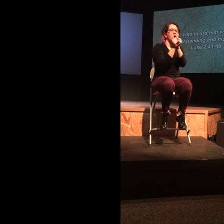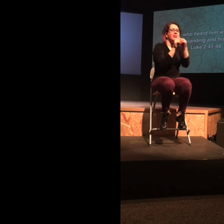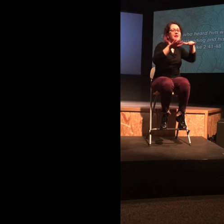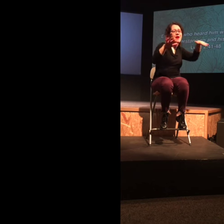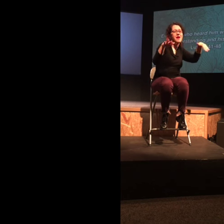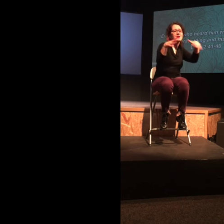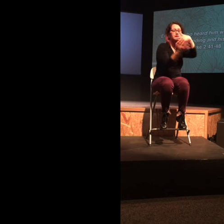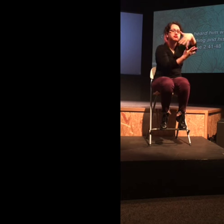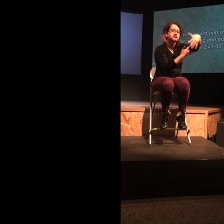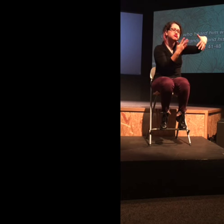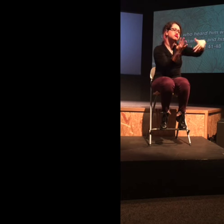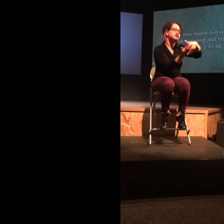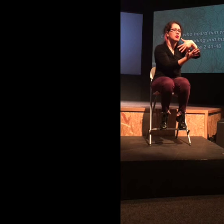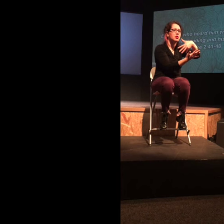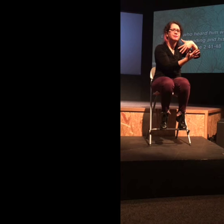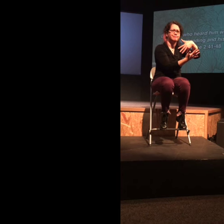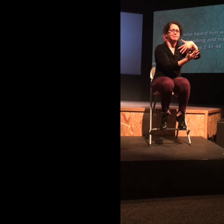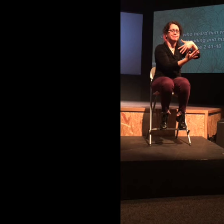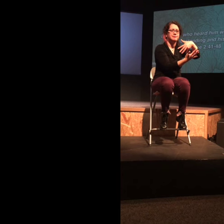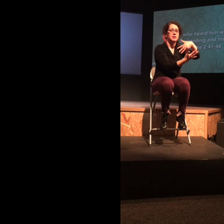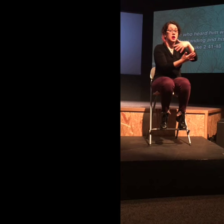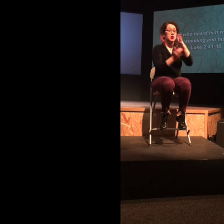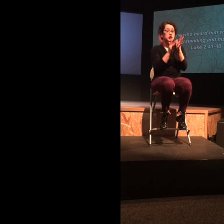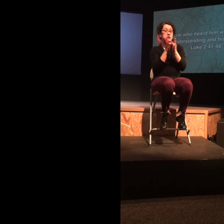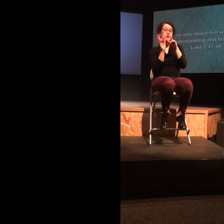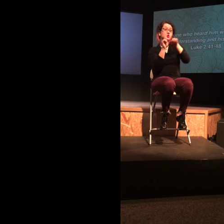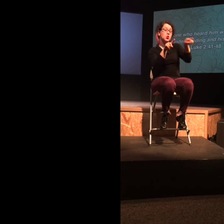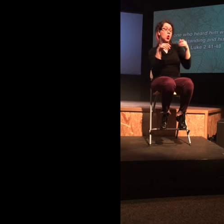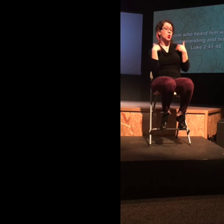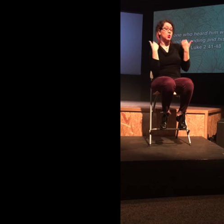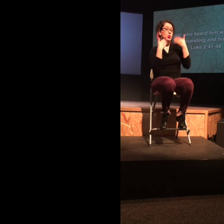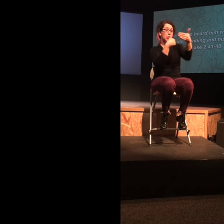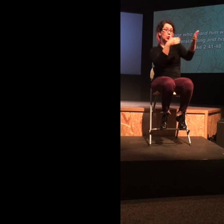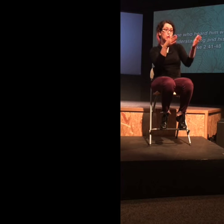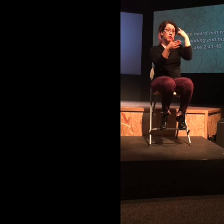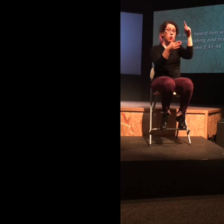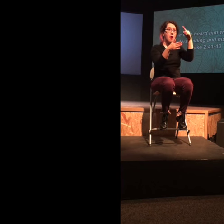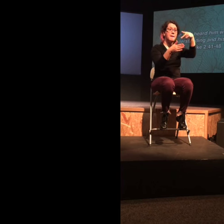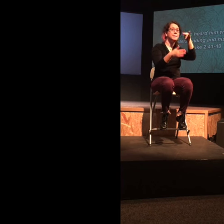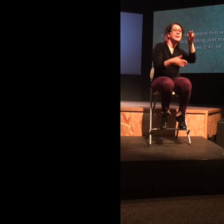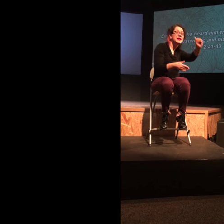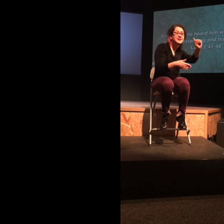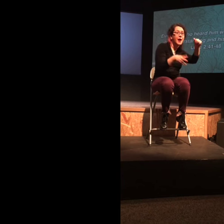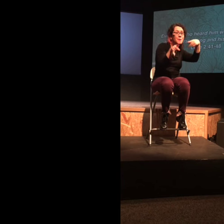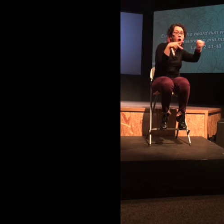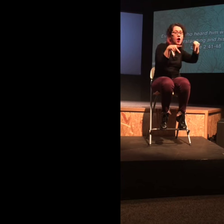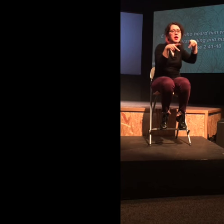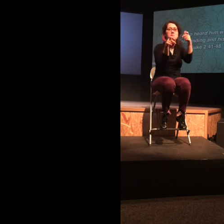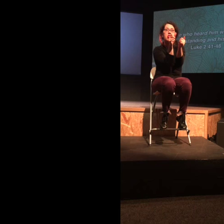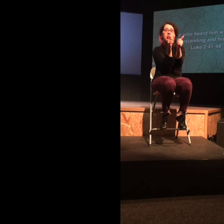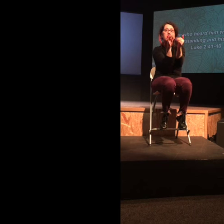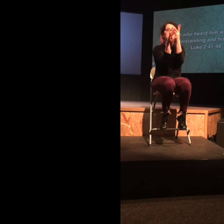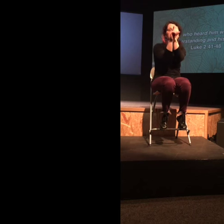his own age. He didn't go to the youth room to have a pizza party and play Xbox.